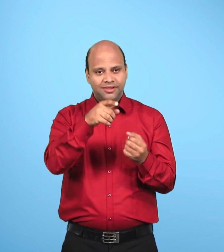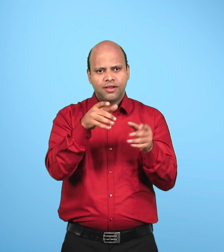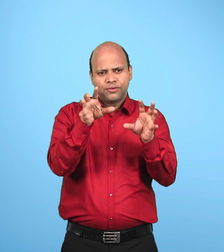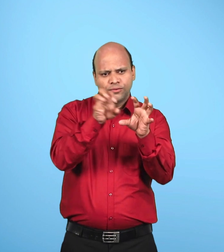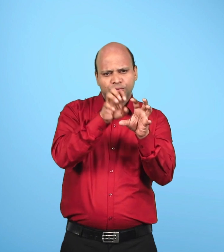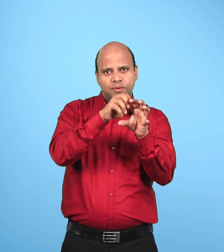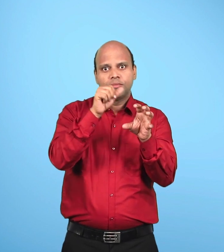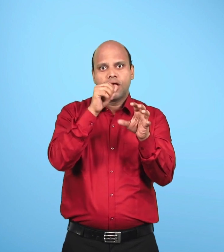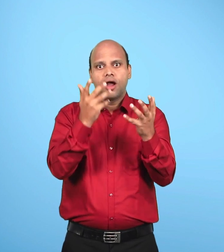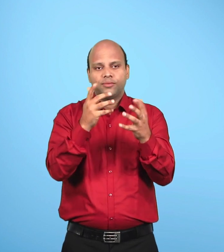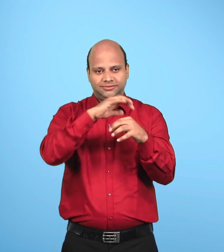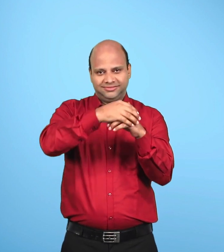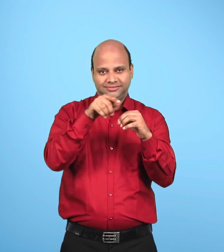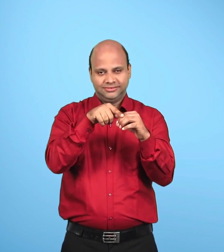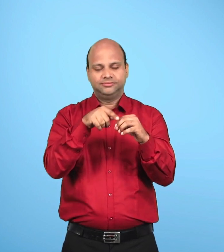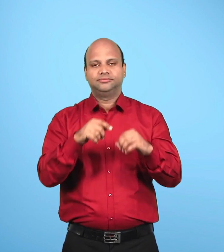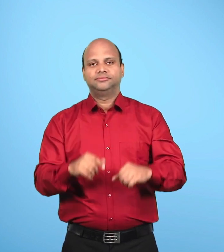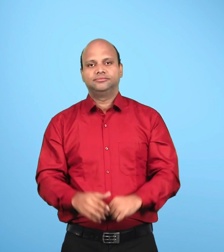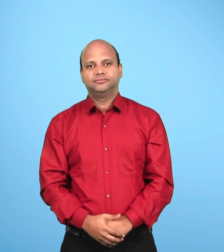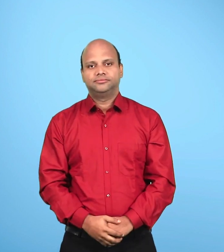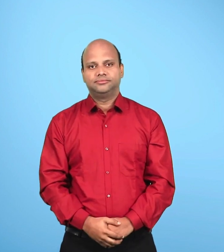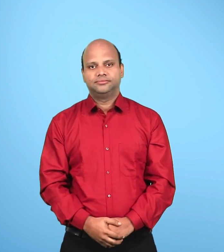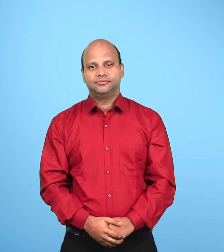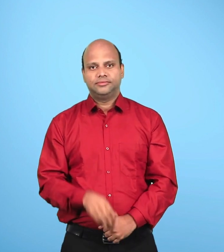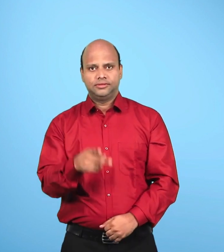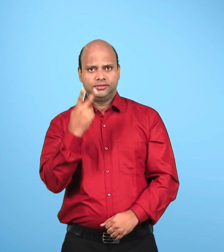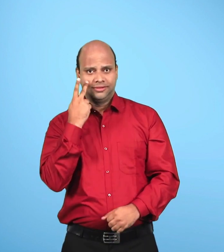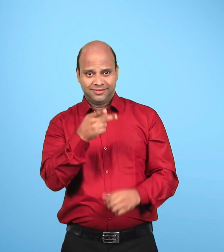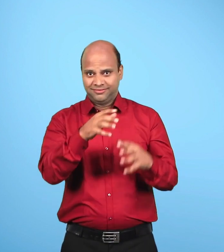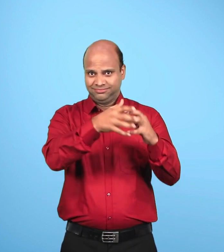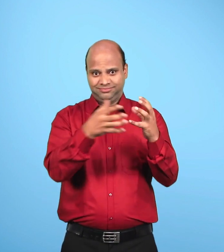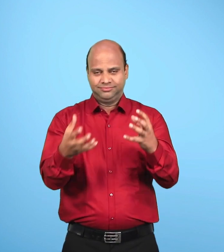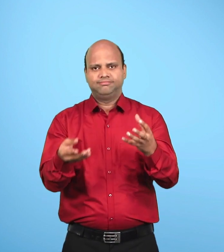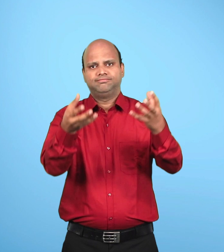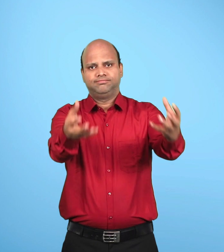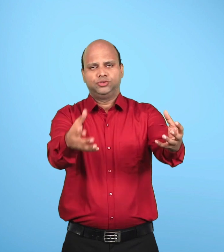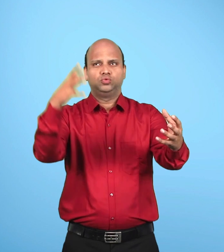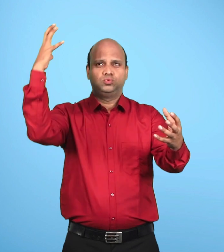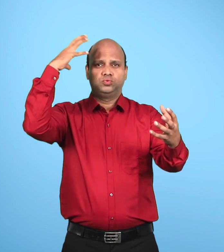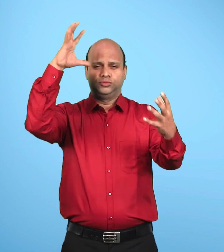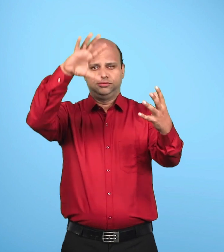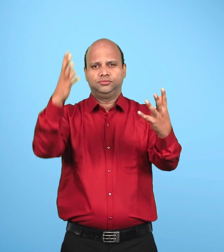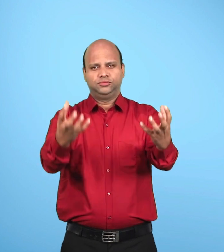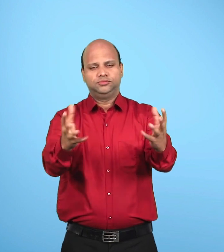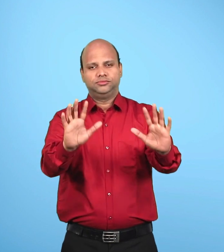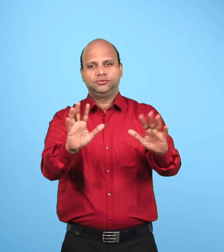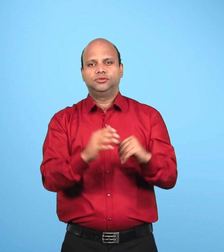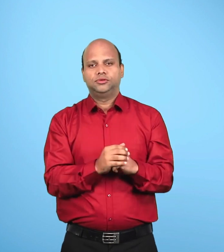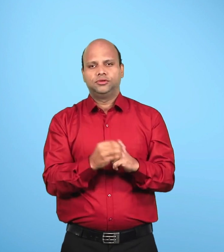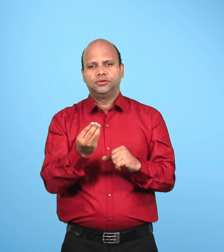we studied transpiration in plants. Leave the potted plants in the sun and observe after a few